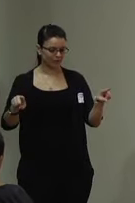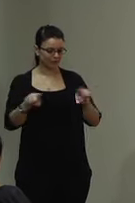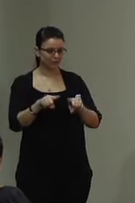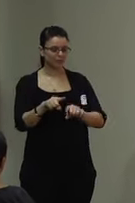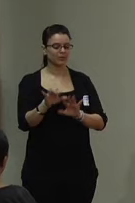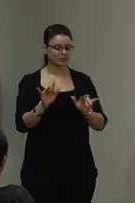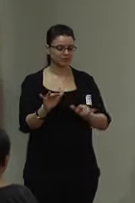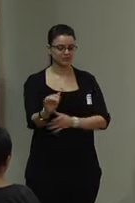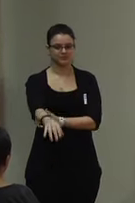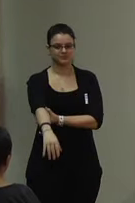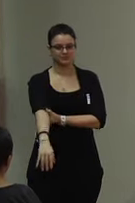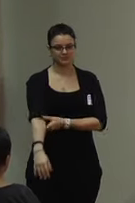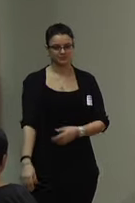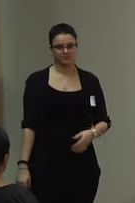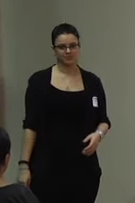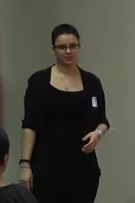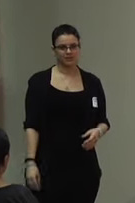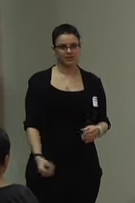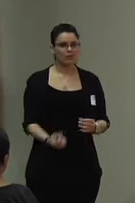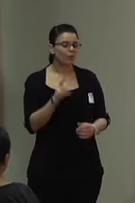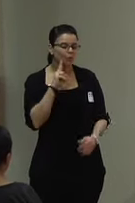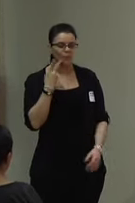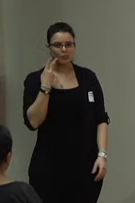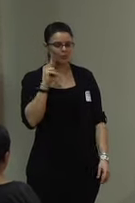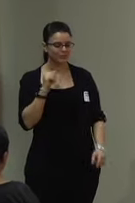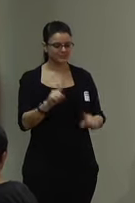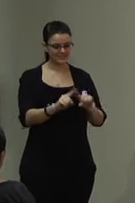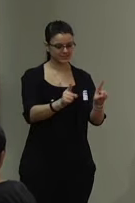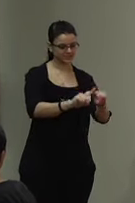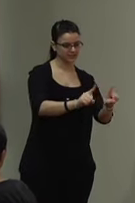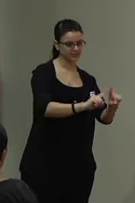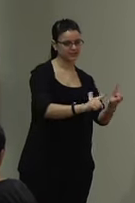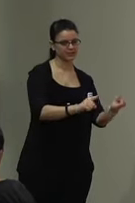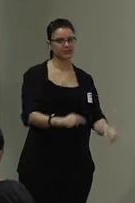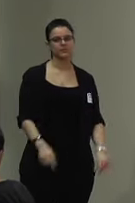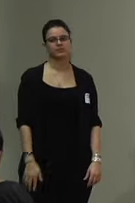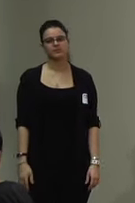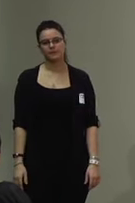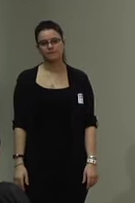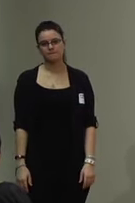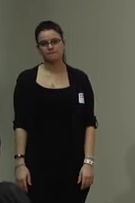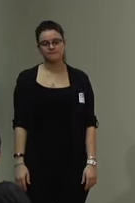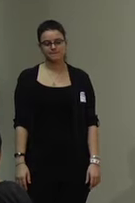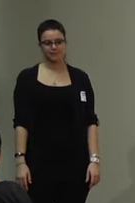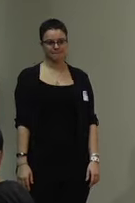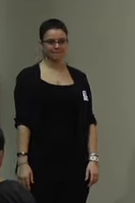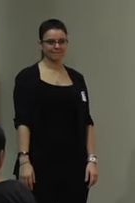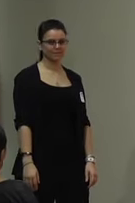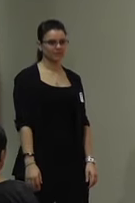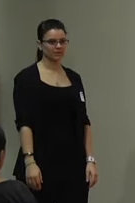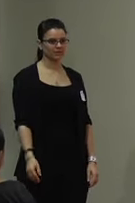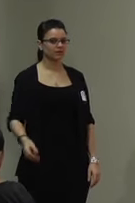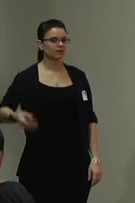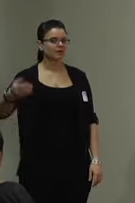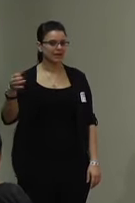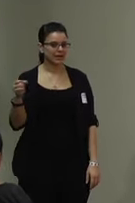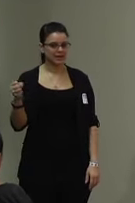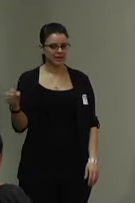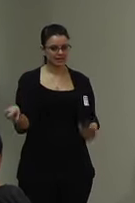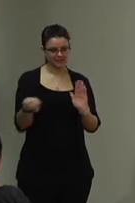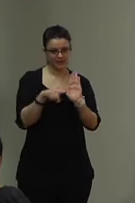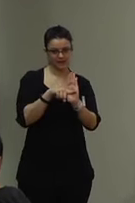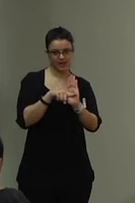choy, in broccoli, in kale, in green leafy vegetables, and it doesn't have any of the effects of the side effects that are negative that are associated with